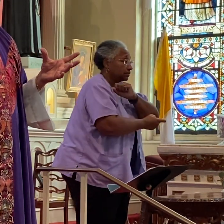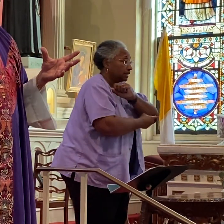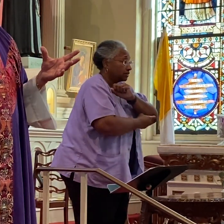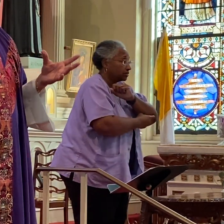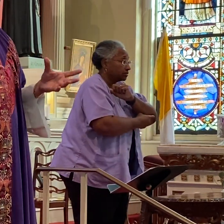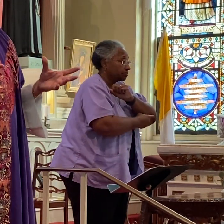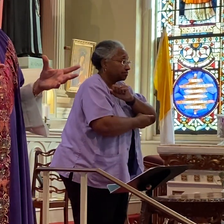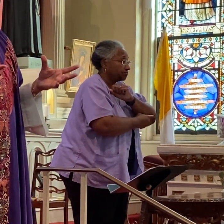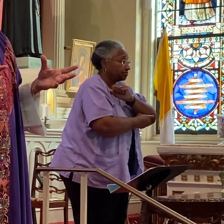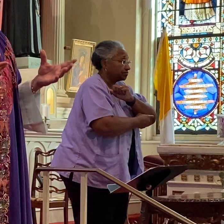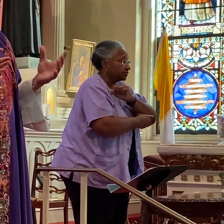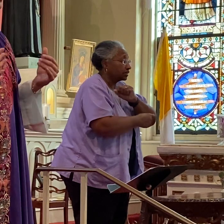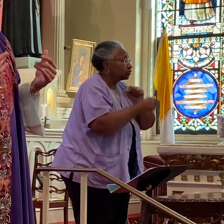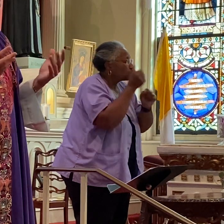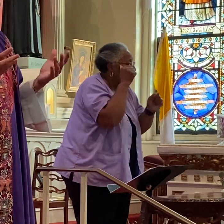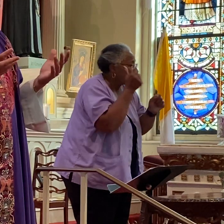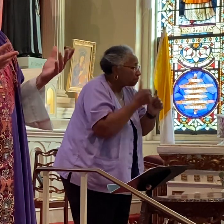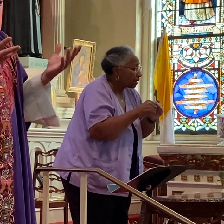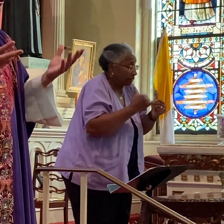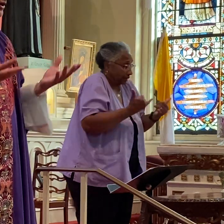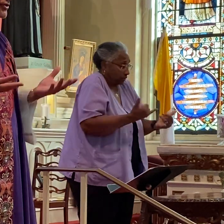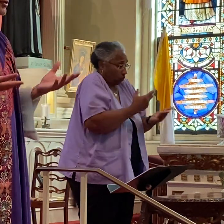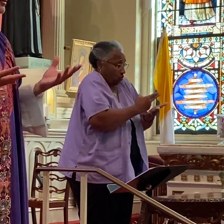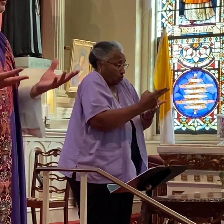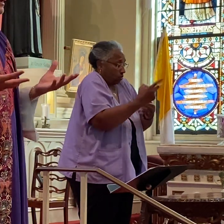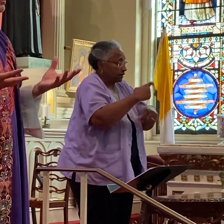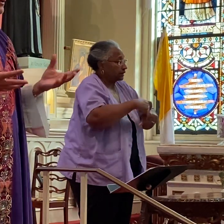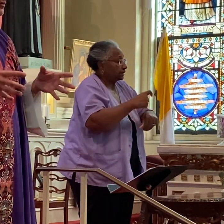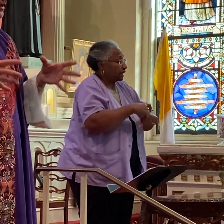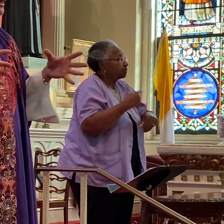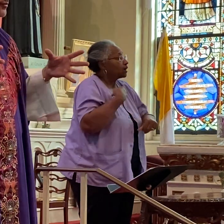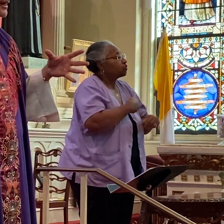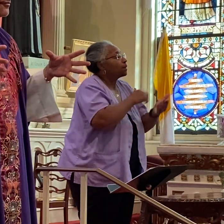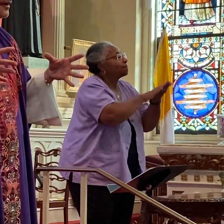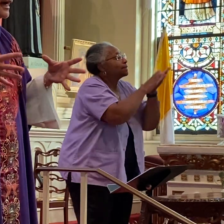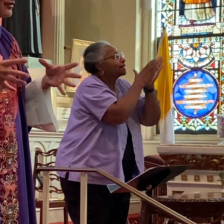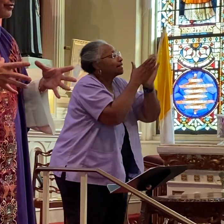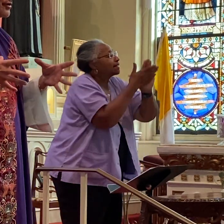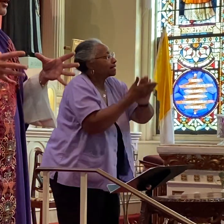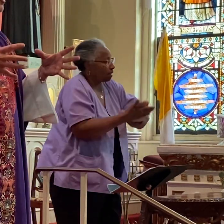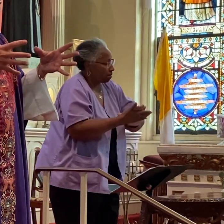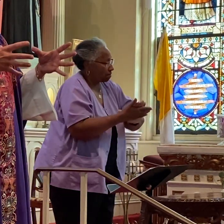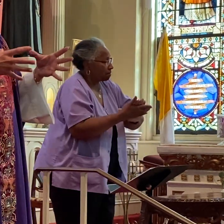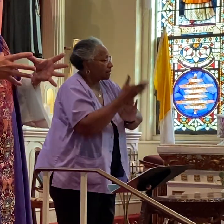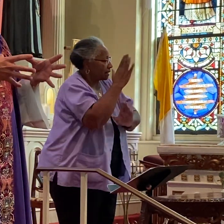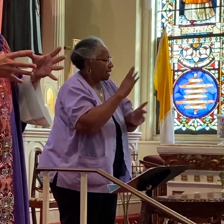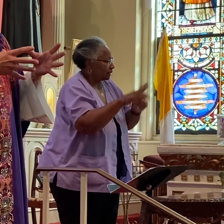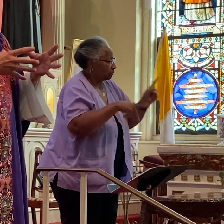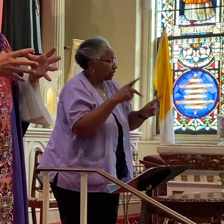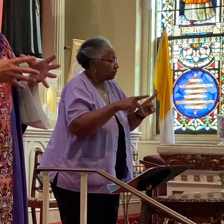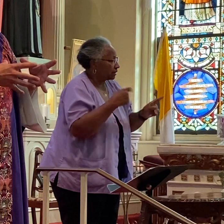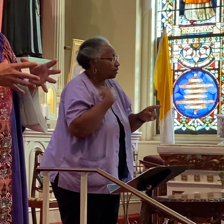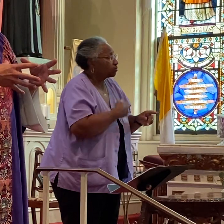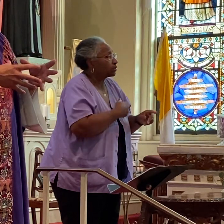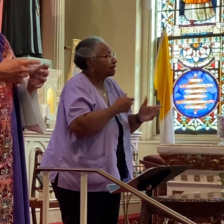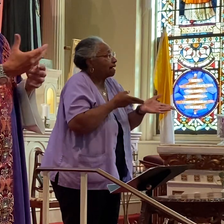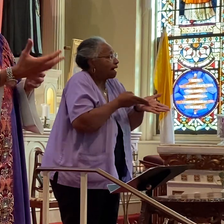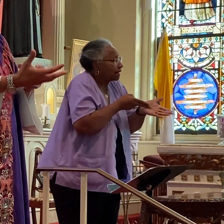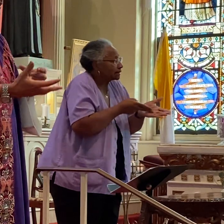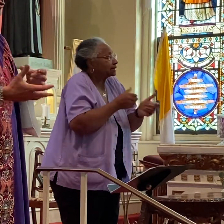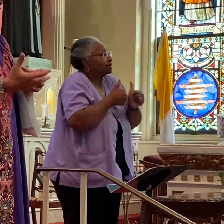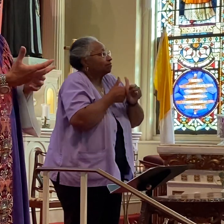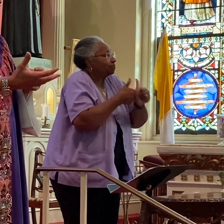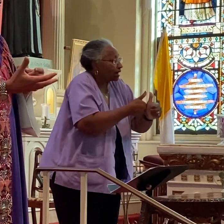this holy season, that we can truly be liturgical people, that we can really follow what the Church is doing